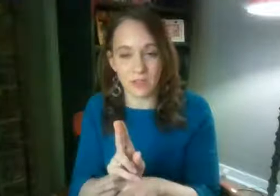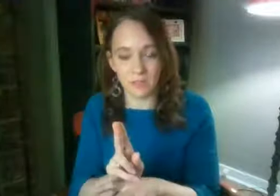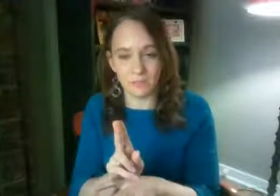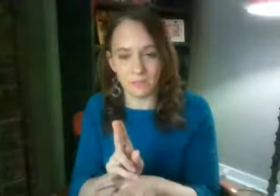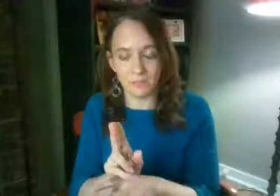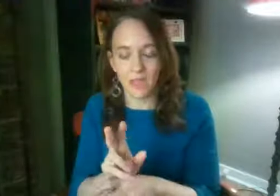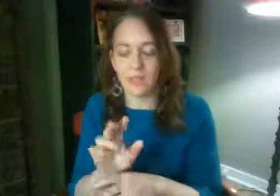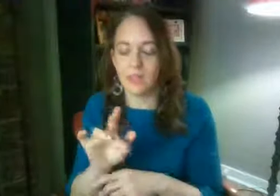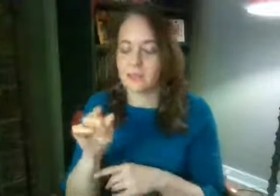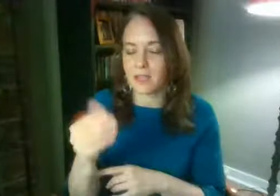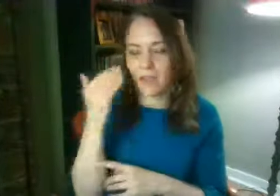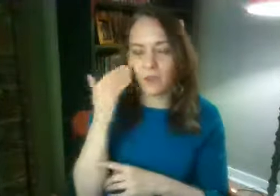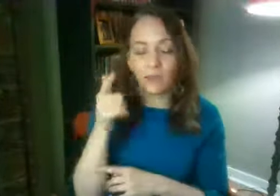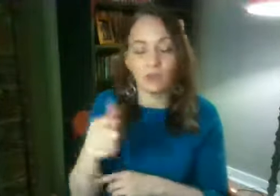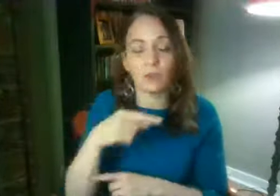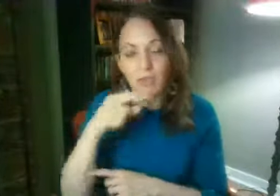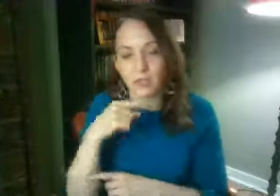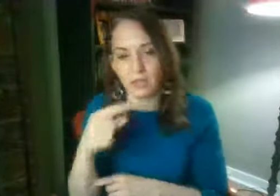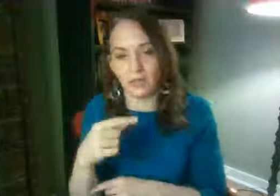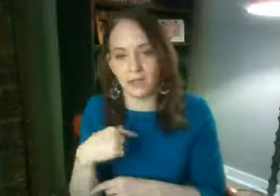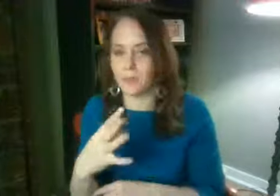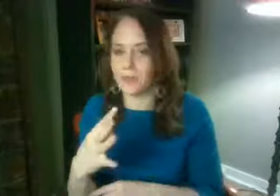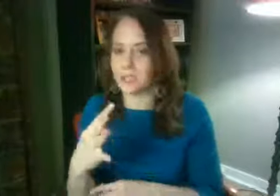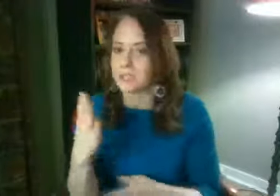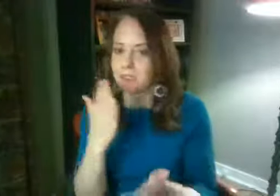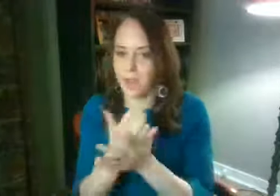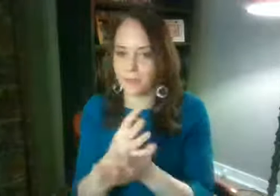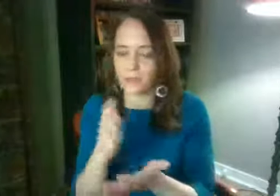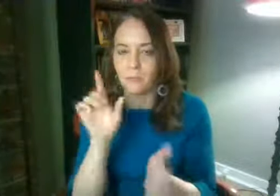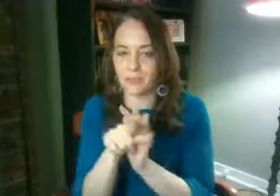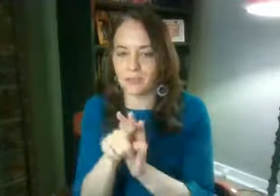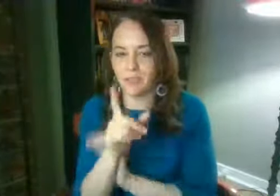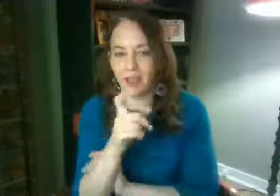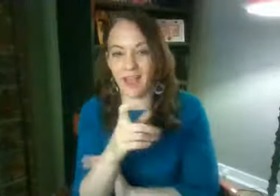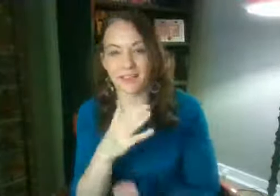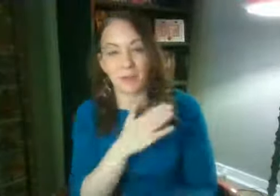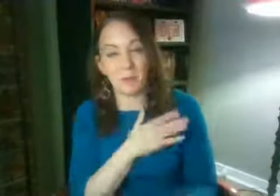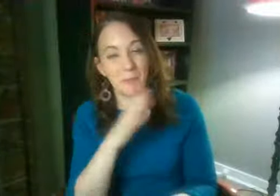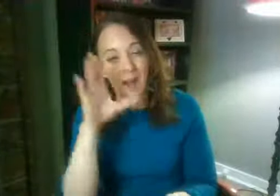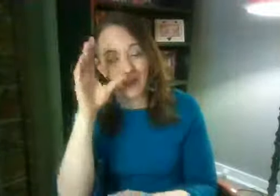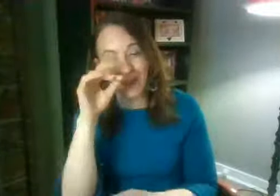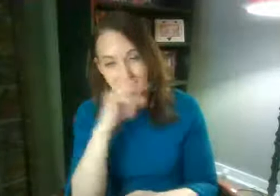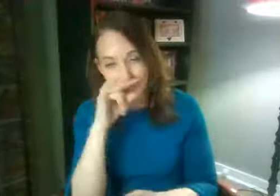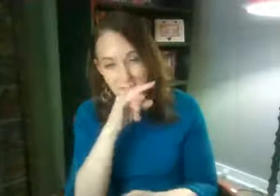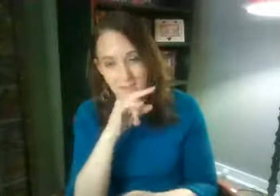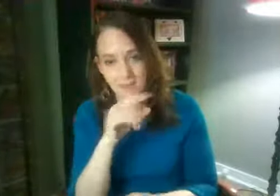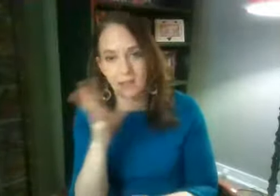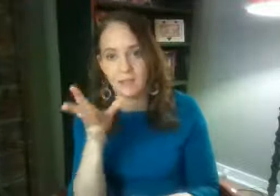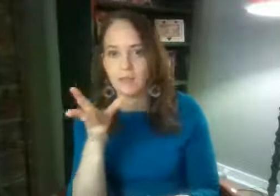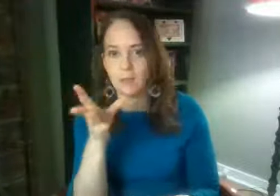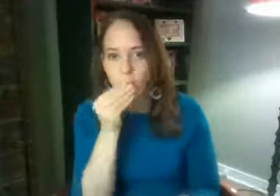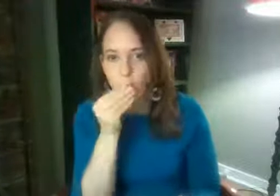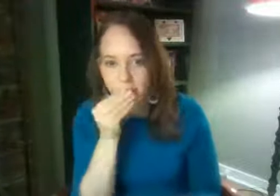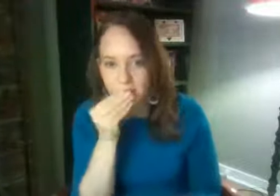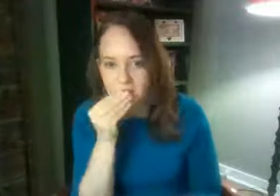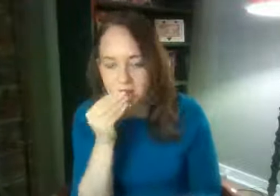them. Since I know that you guys are hearing, I'm going to stop for a minute and ask my kids to be quiet.